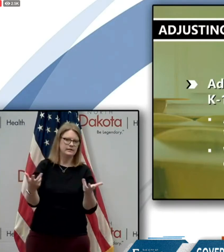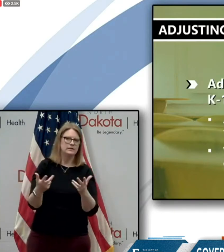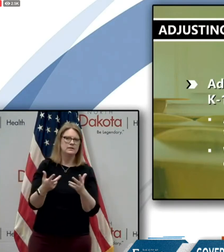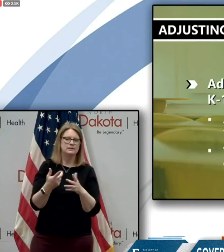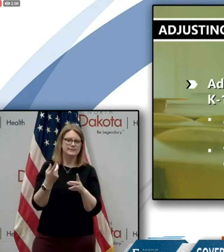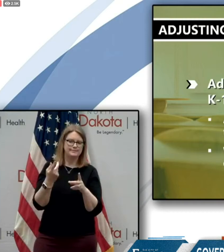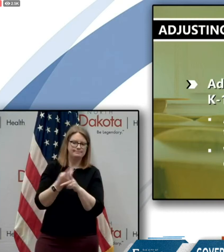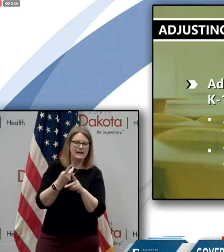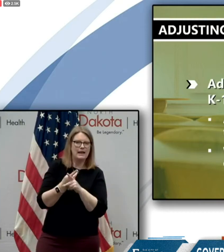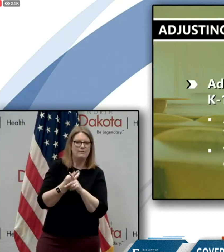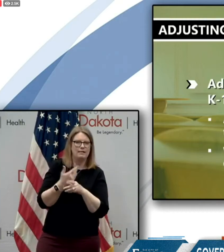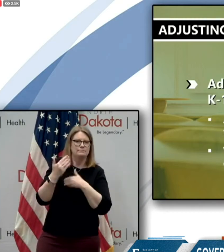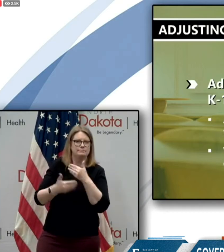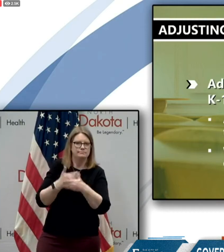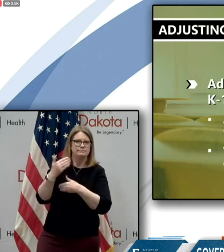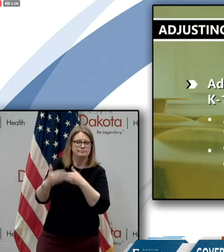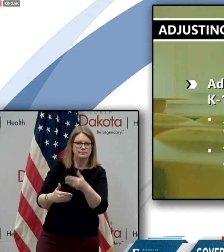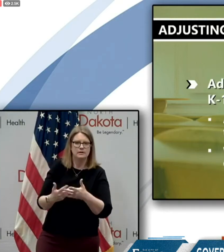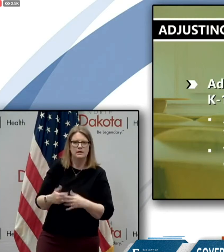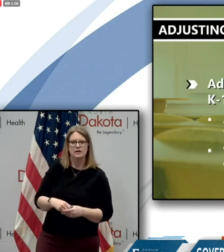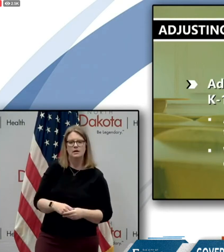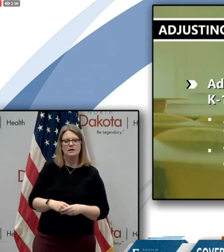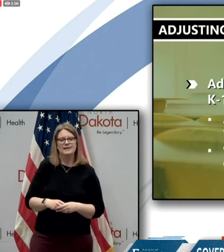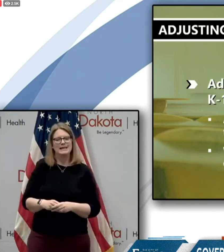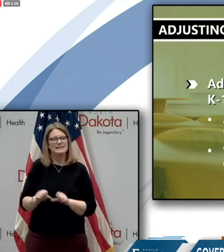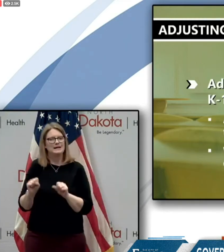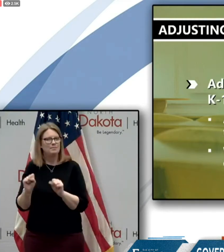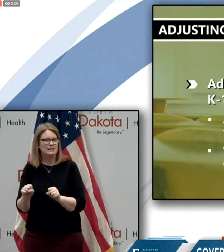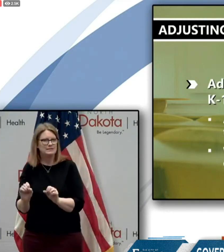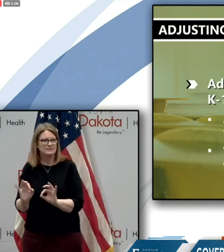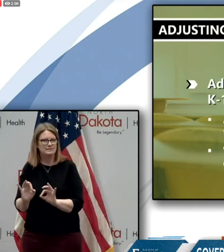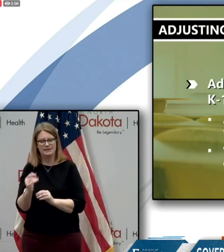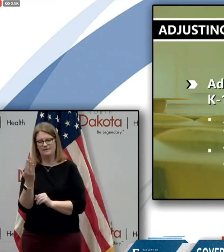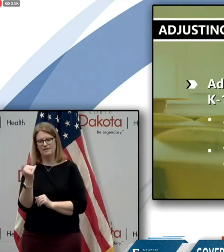forward. There is a potential small issue with 15 of the